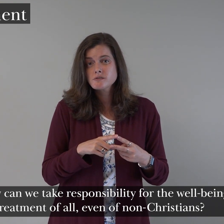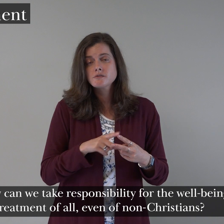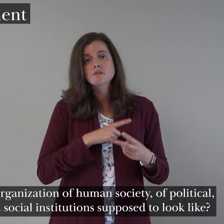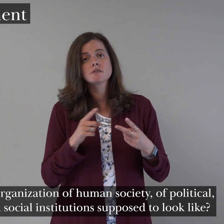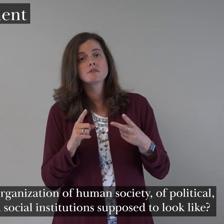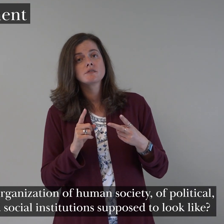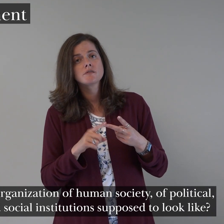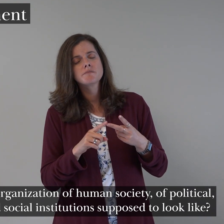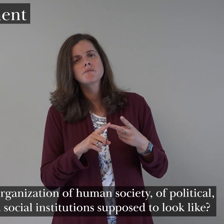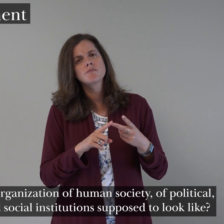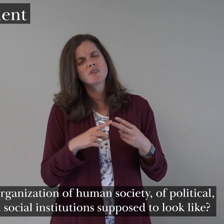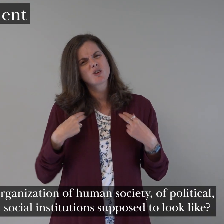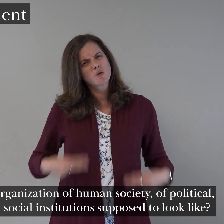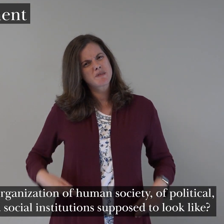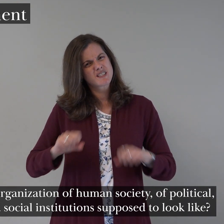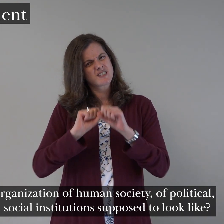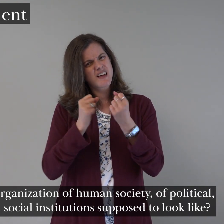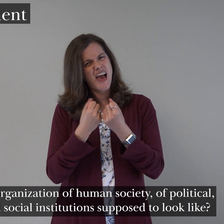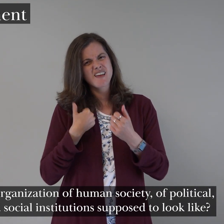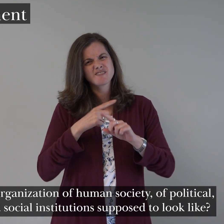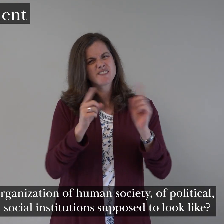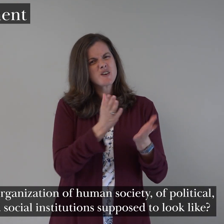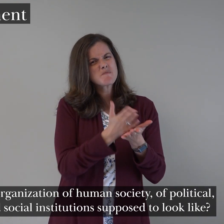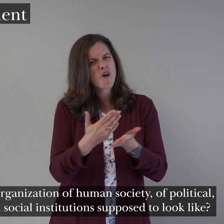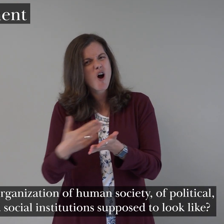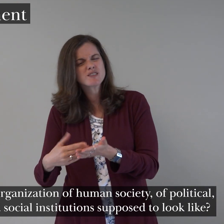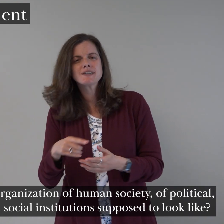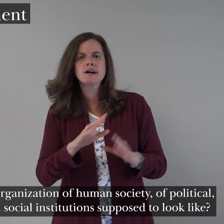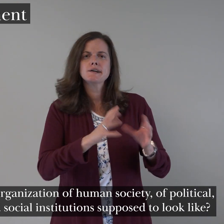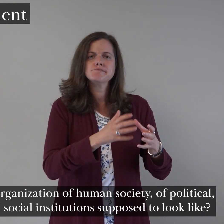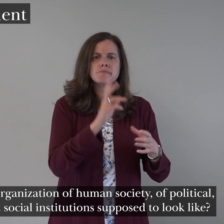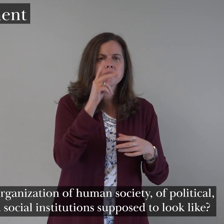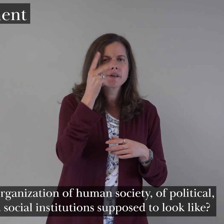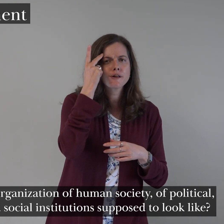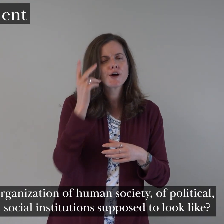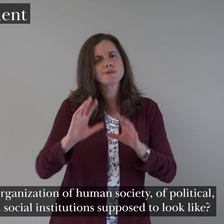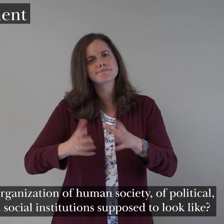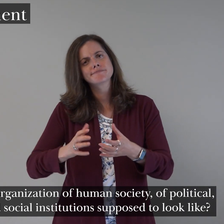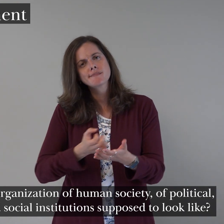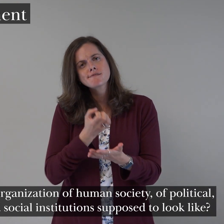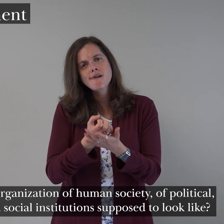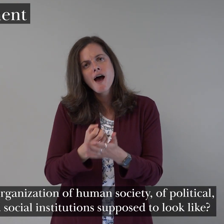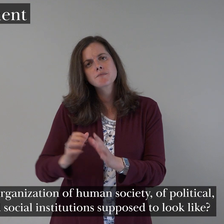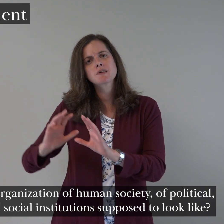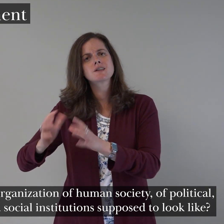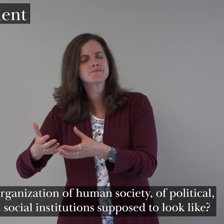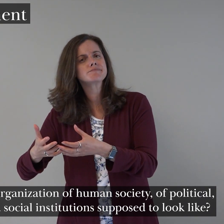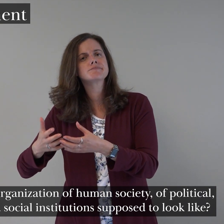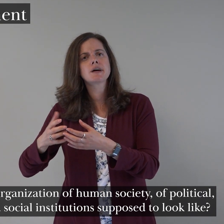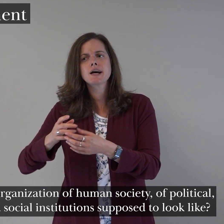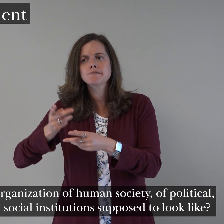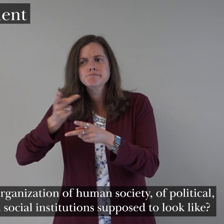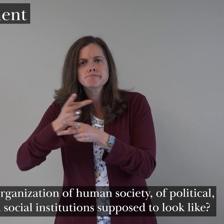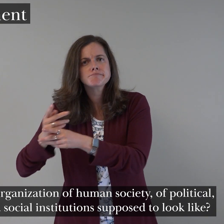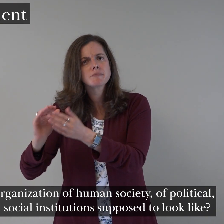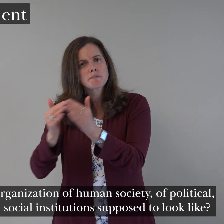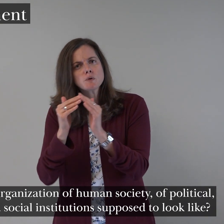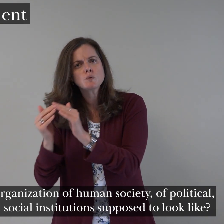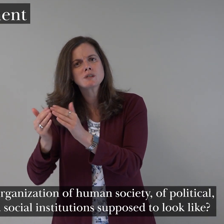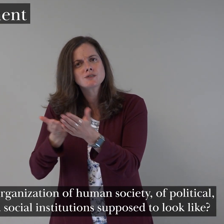What is a just organization of human society of political economic and